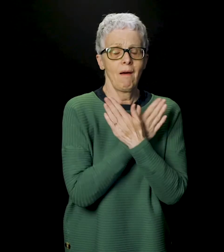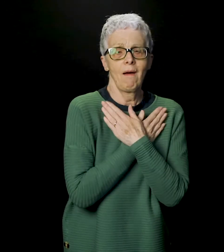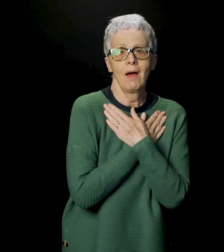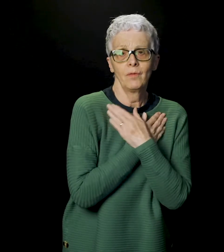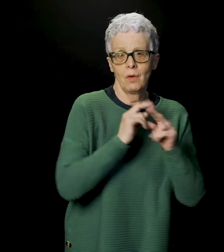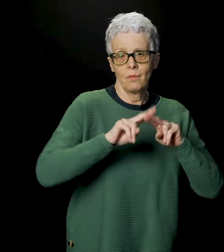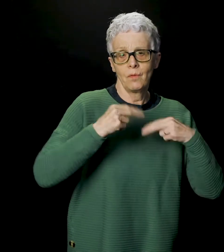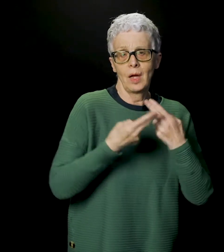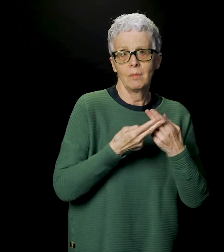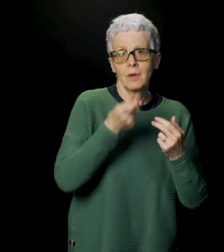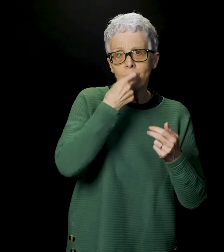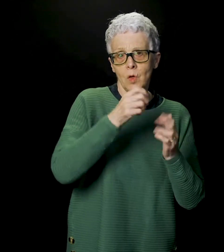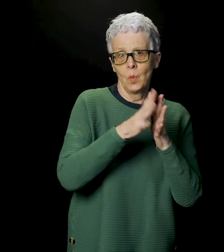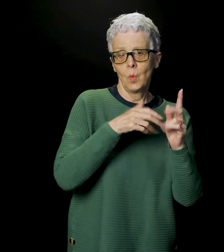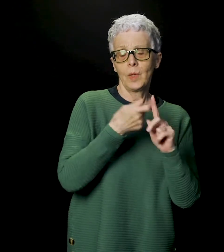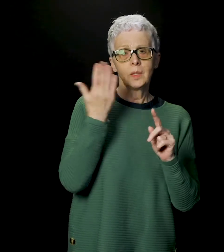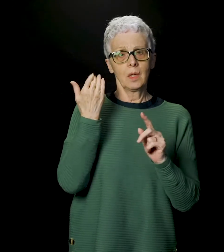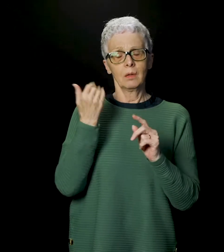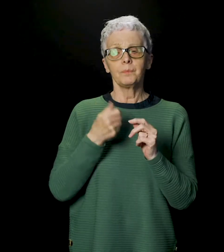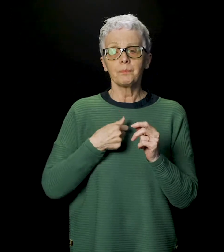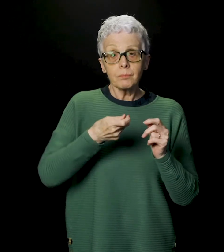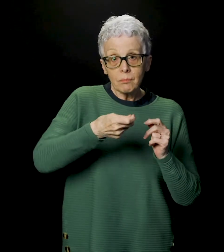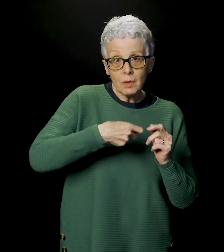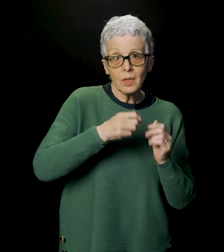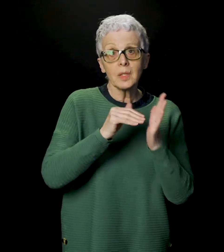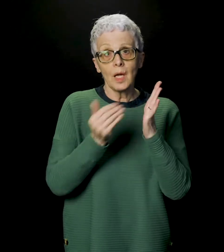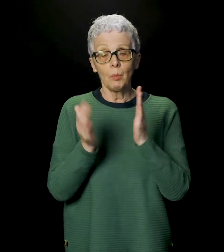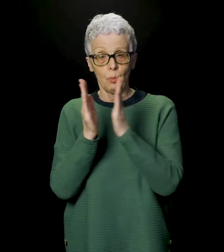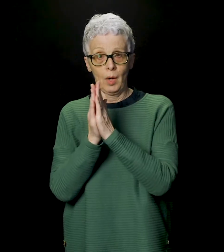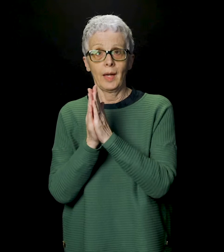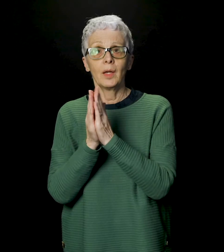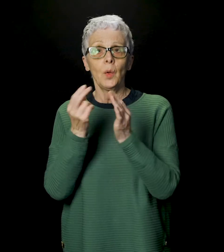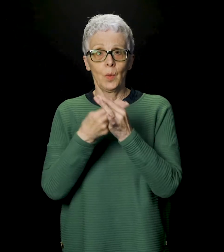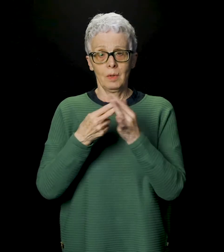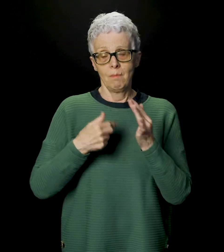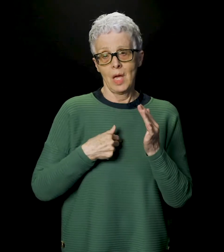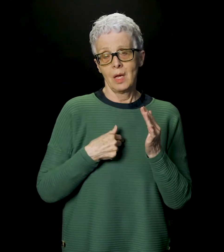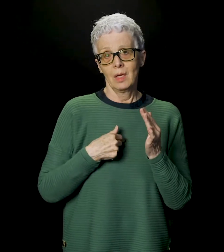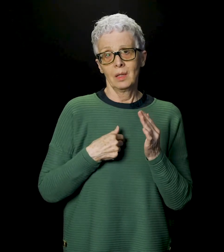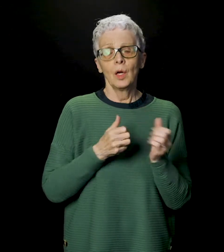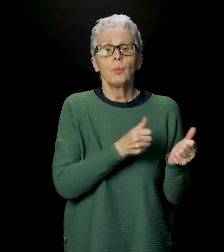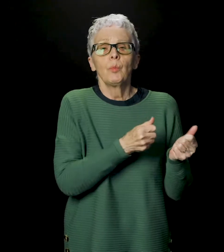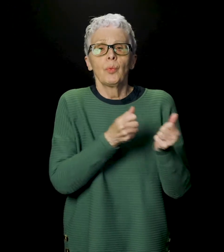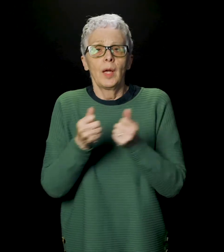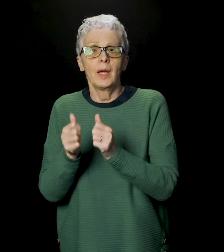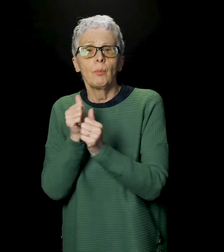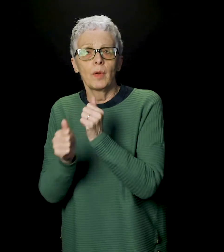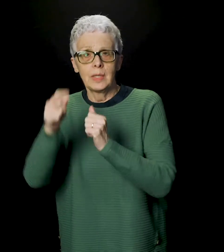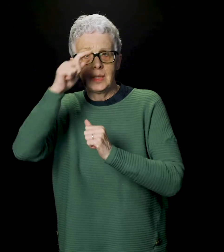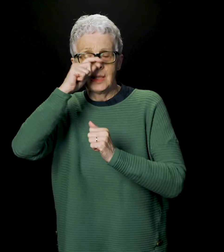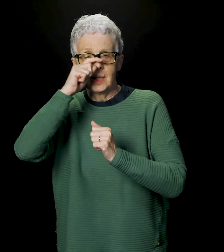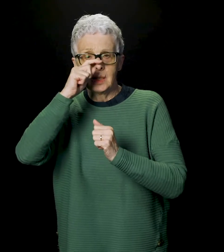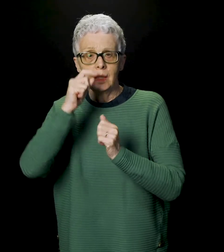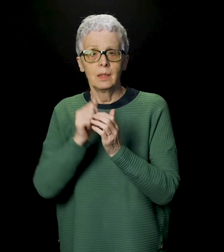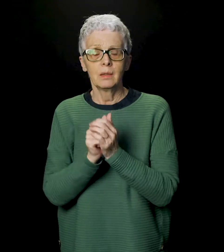the last few weeks. So I invite you to pray with me right now and let's bring our brothers and